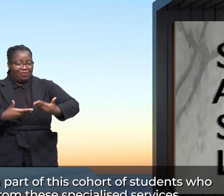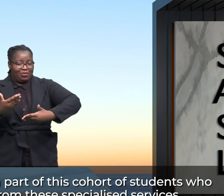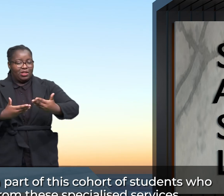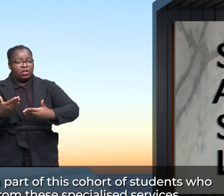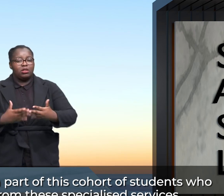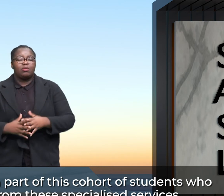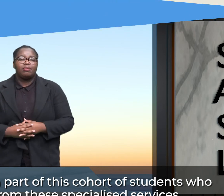services.